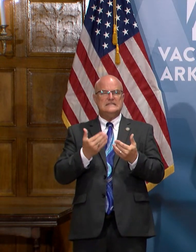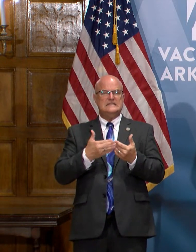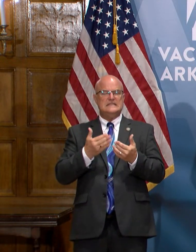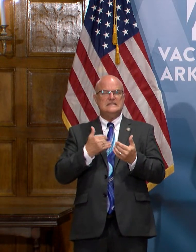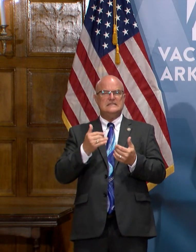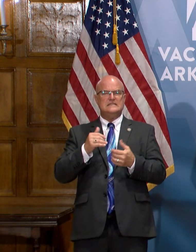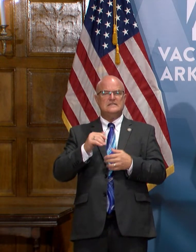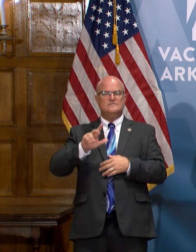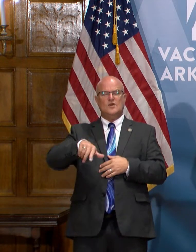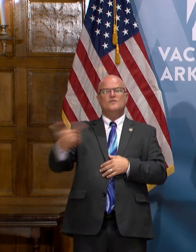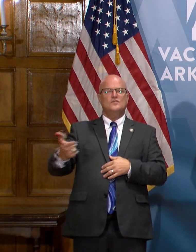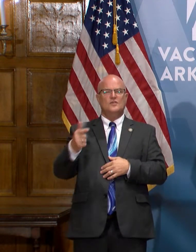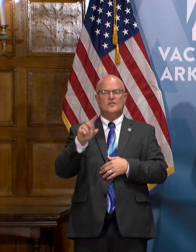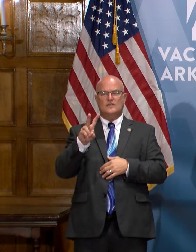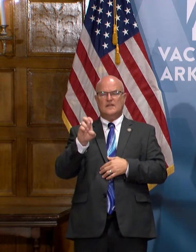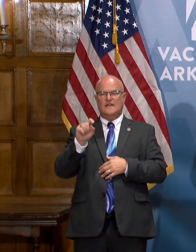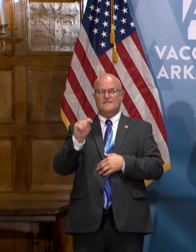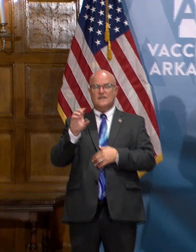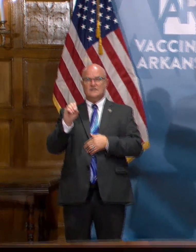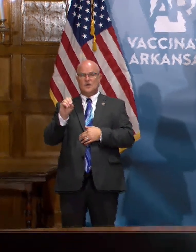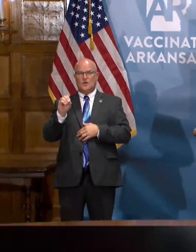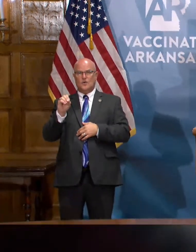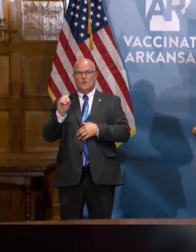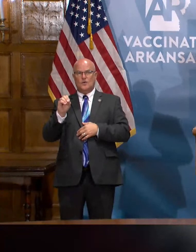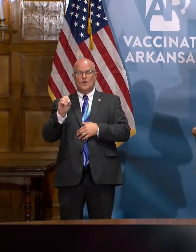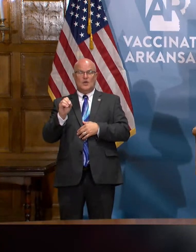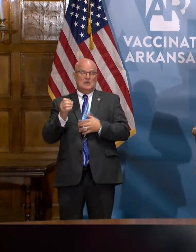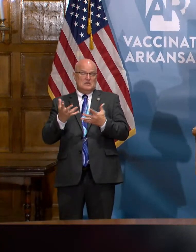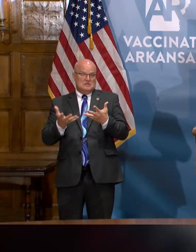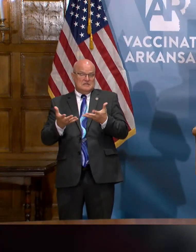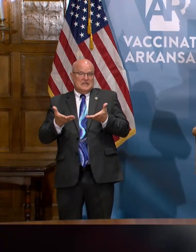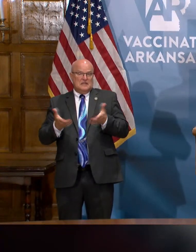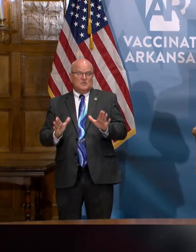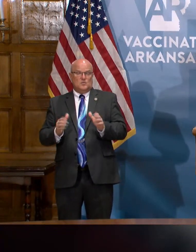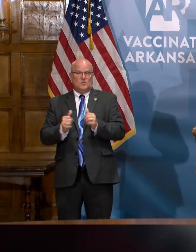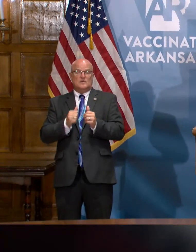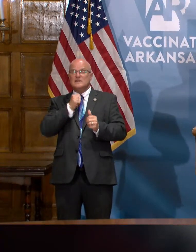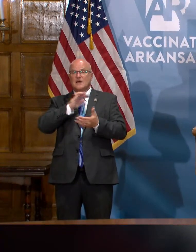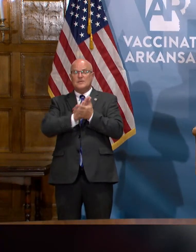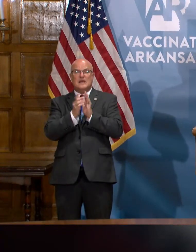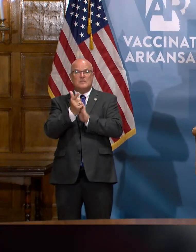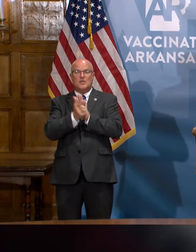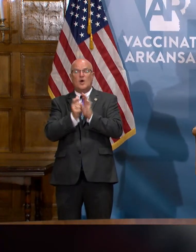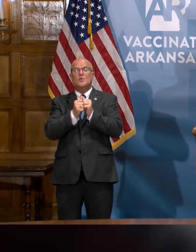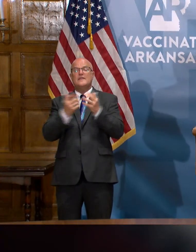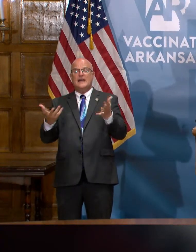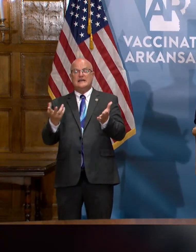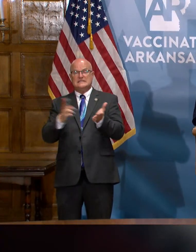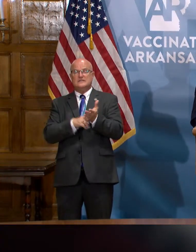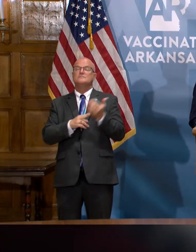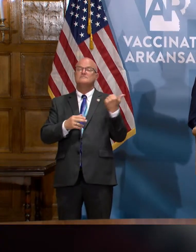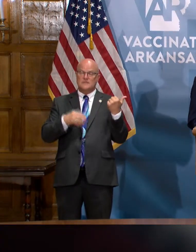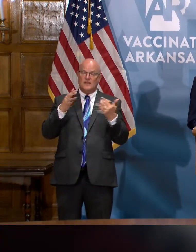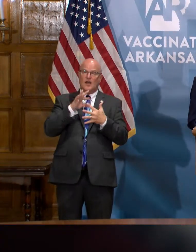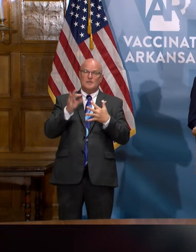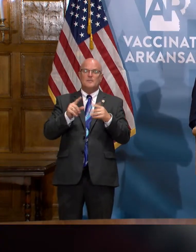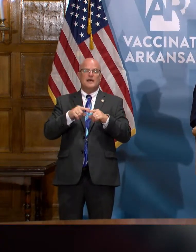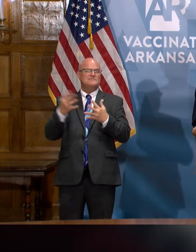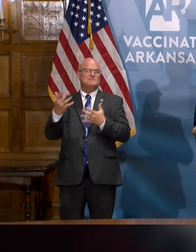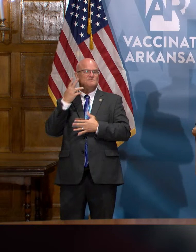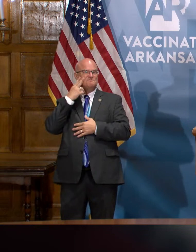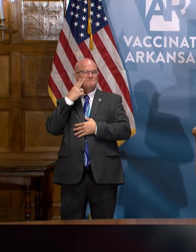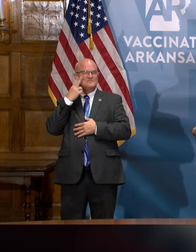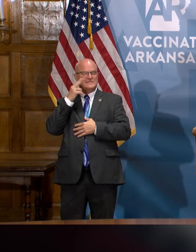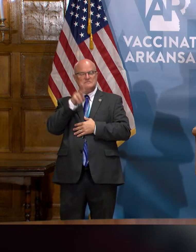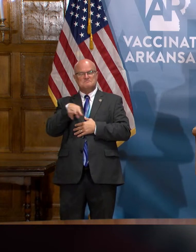overturn a veto. Is it likely you're just going to let the bill become law without your signature? That is another option, but I'll just have to wait